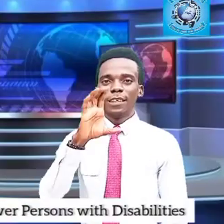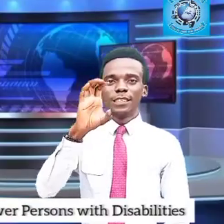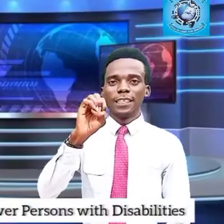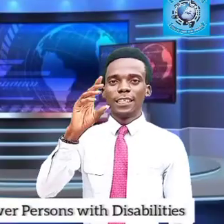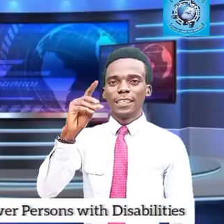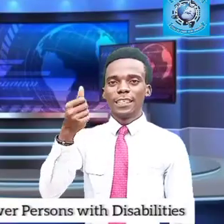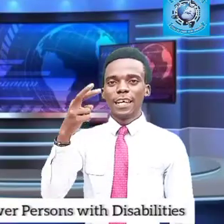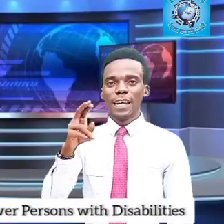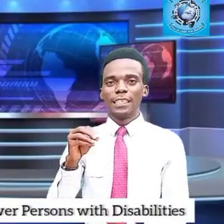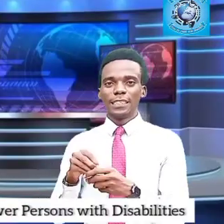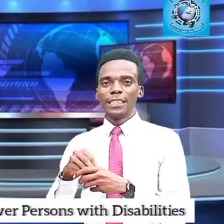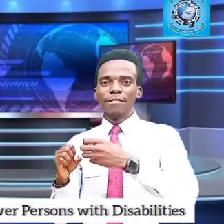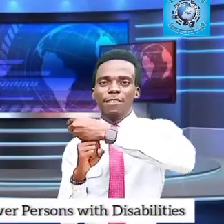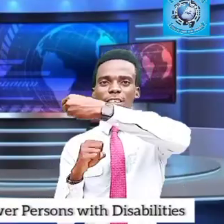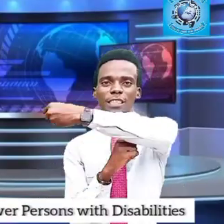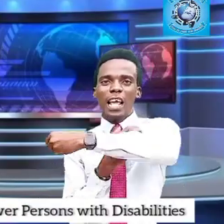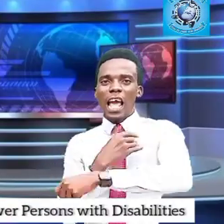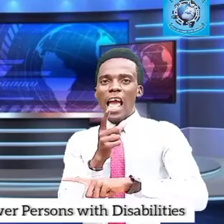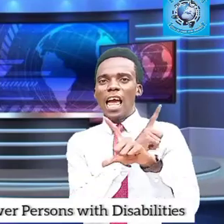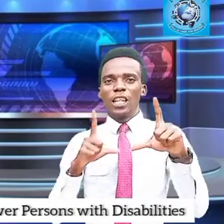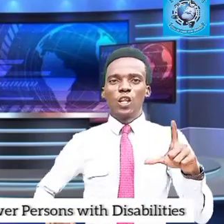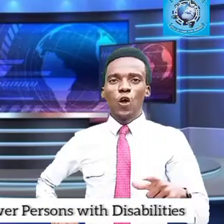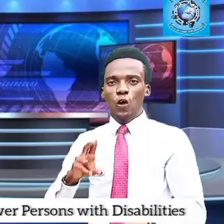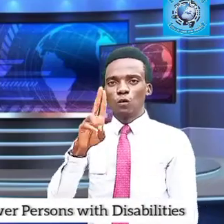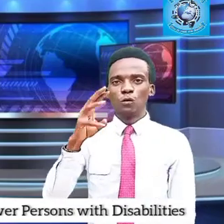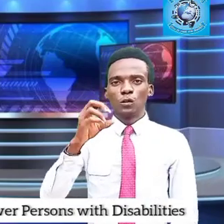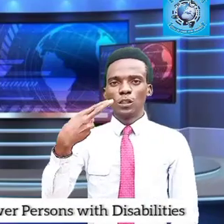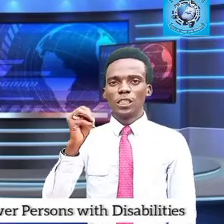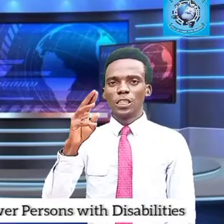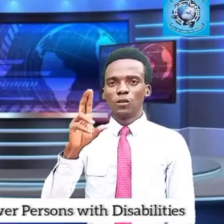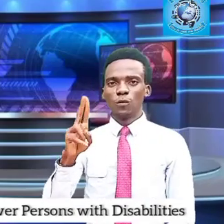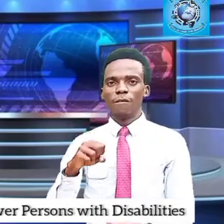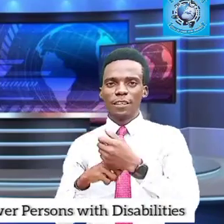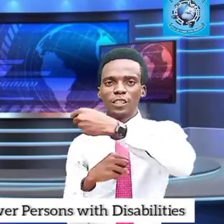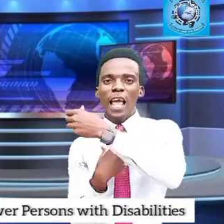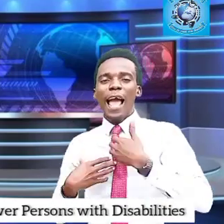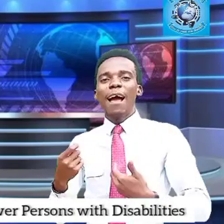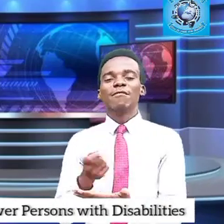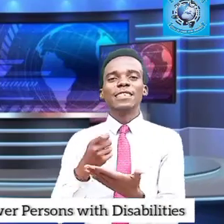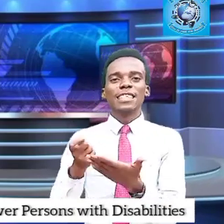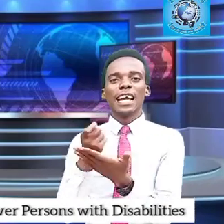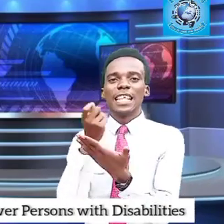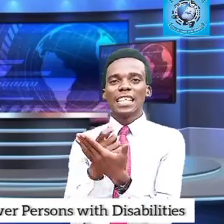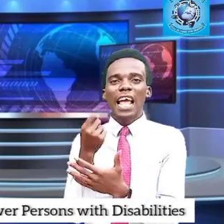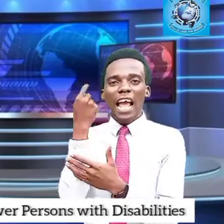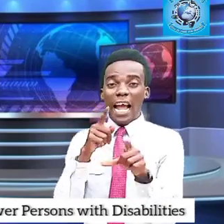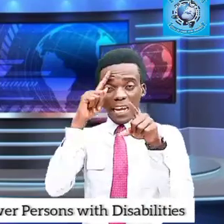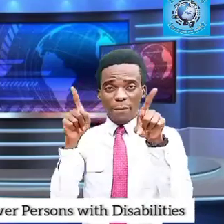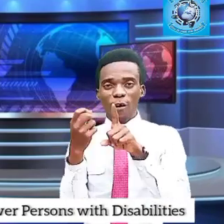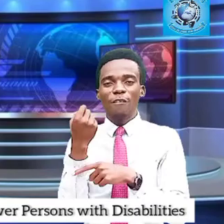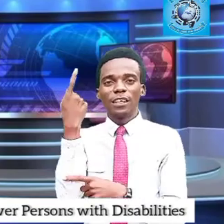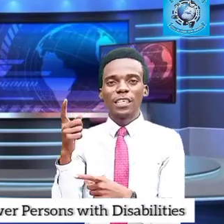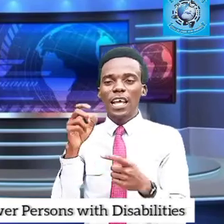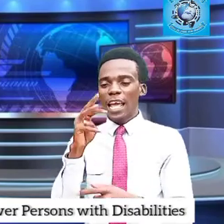Cedar Seed Foundation and Lord Uchendu Foundation have signed a Memorandum of Understanding